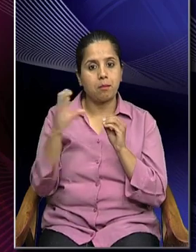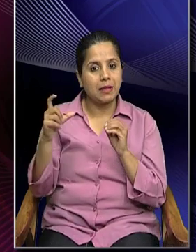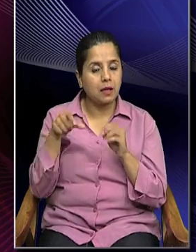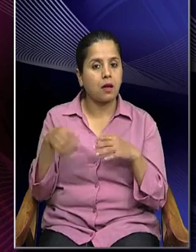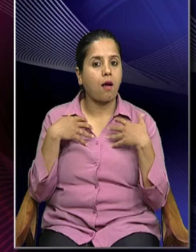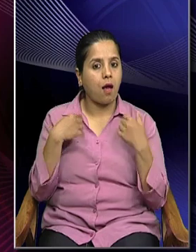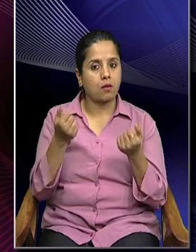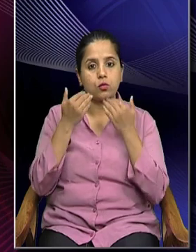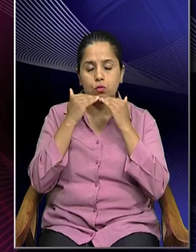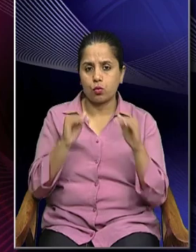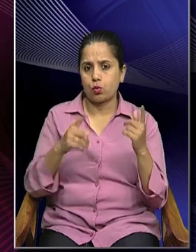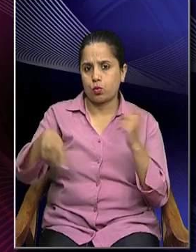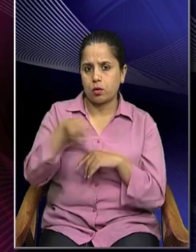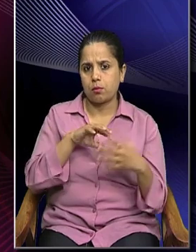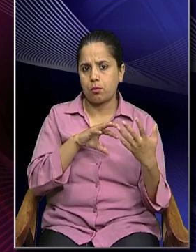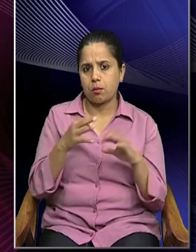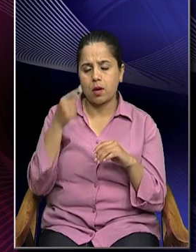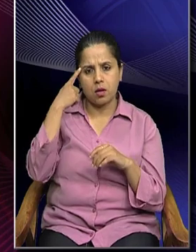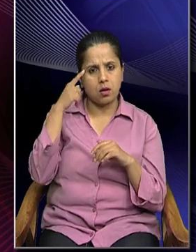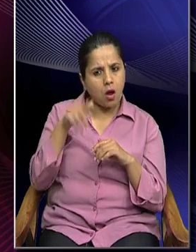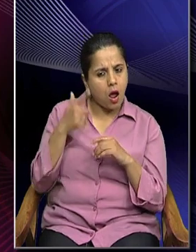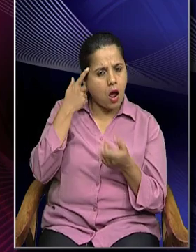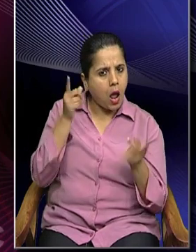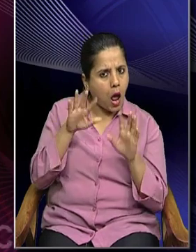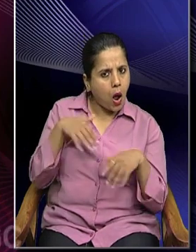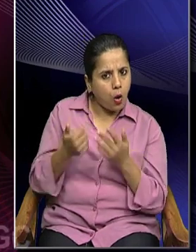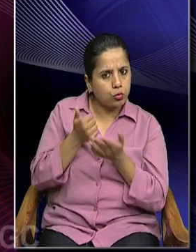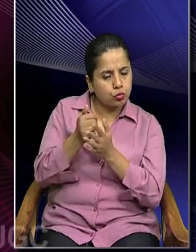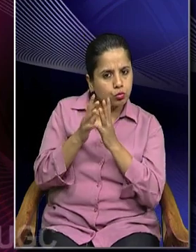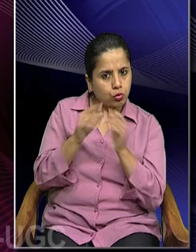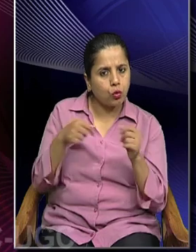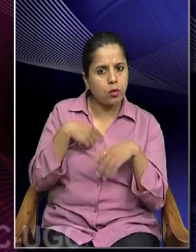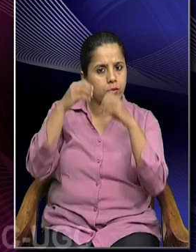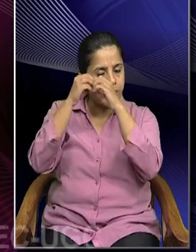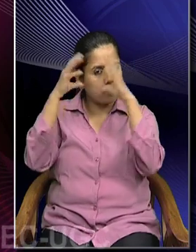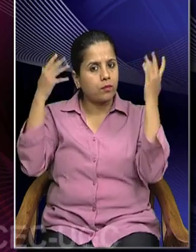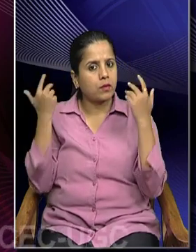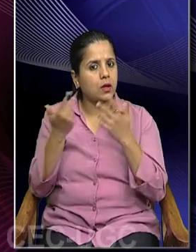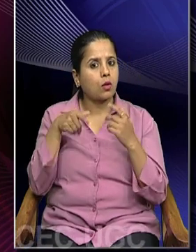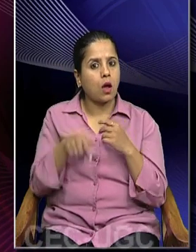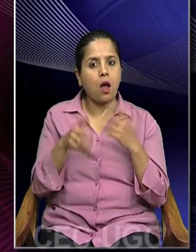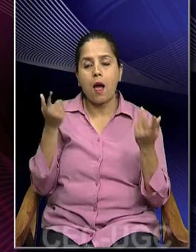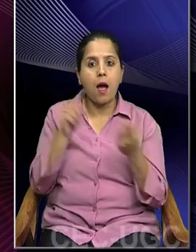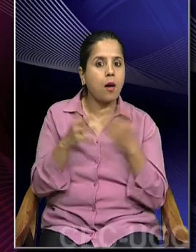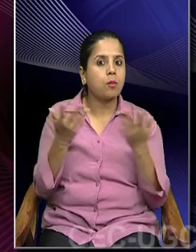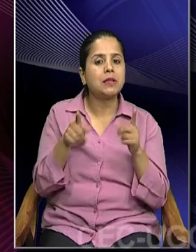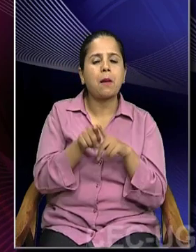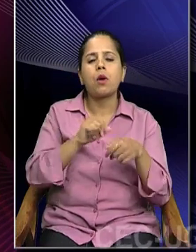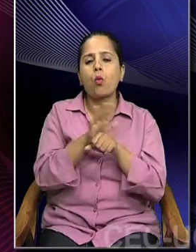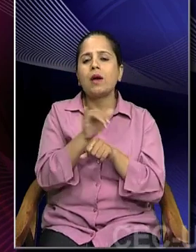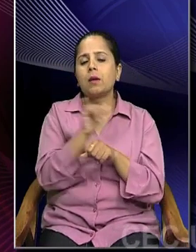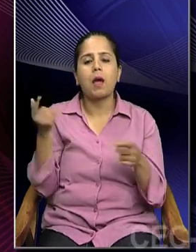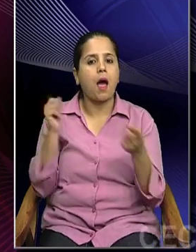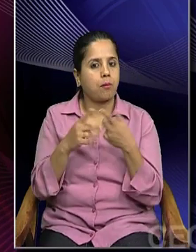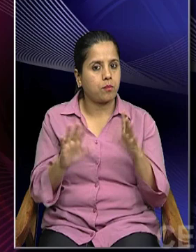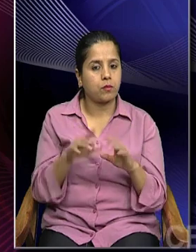the students create an intervention strategy for a hypothetical outbreak. Like for example, if